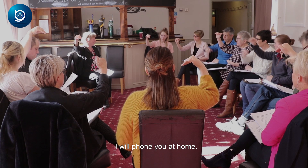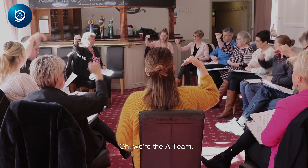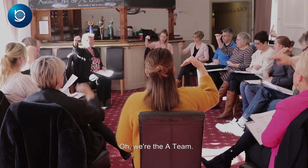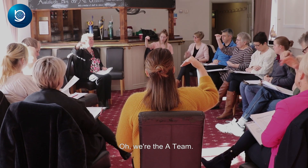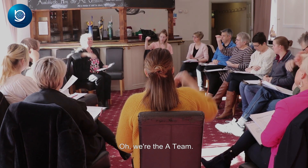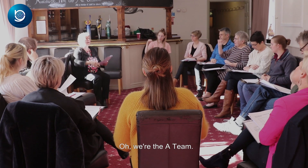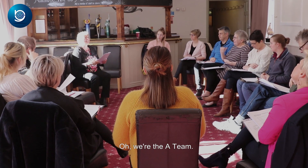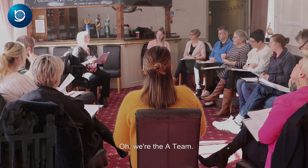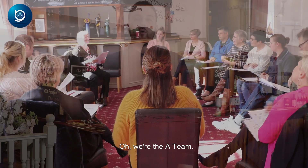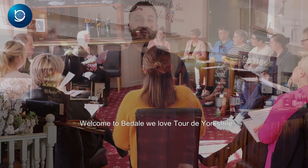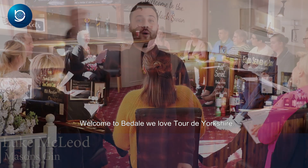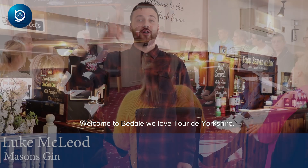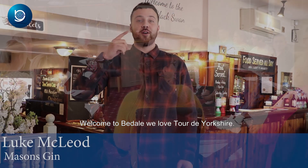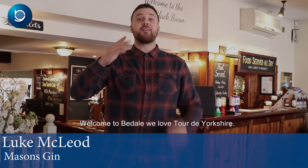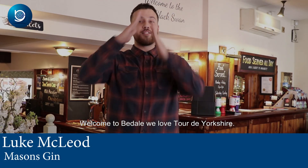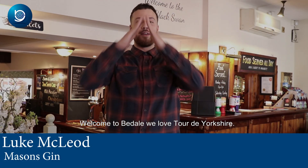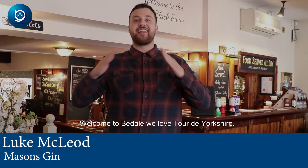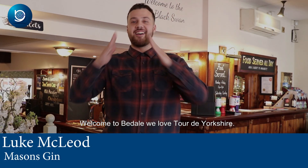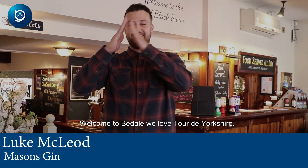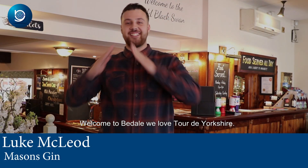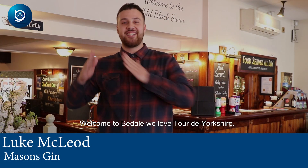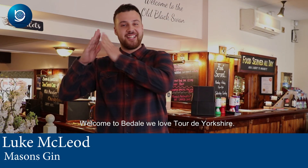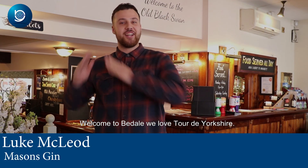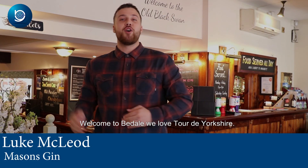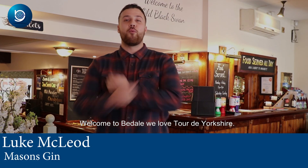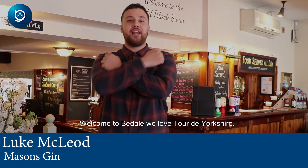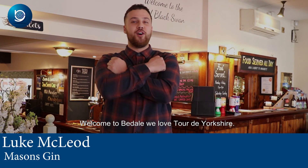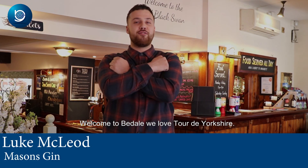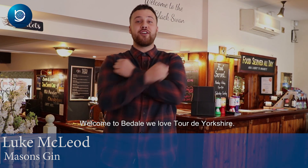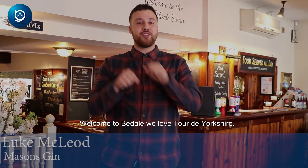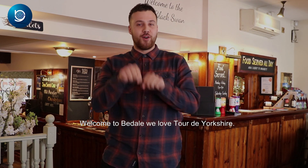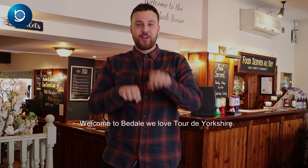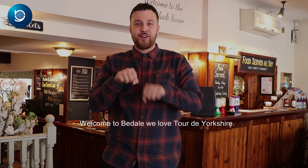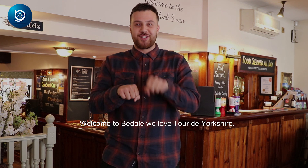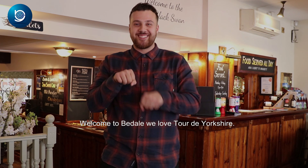Oh they ate it! Welcome to Beedale, we love Toilet Yorkshire.